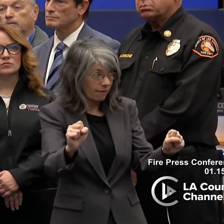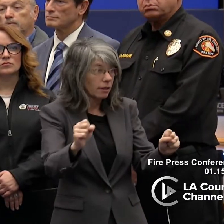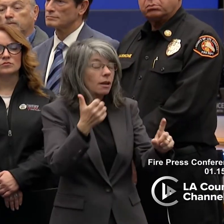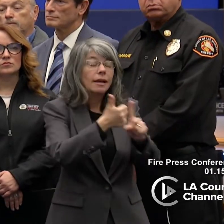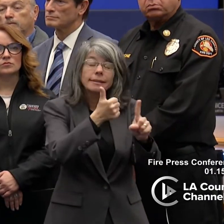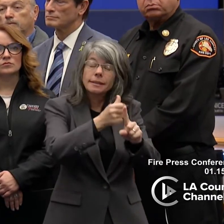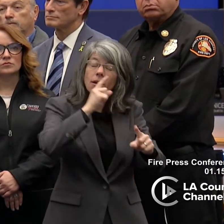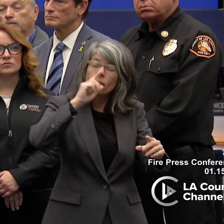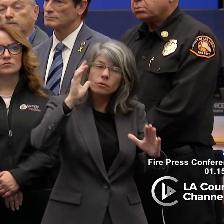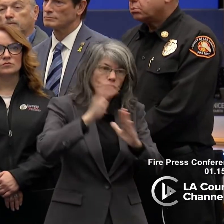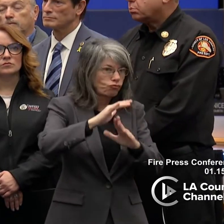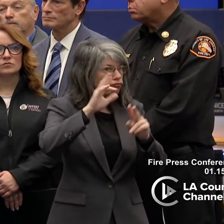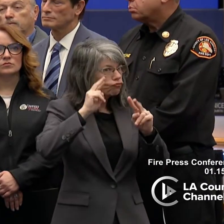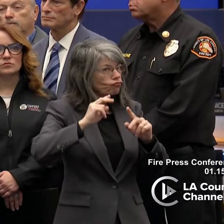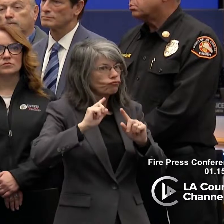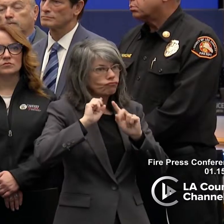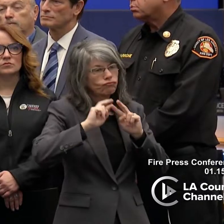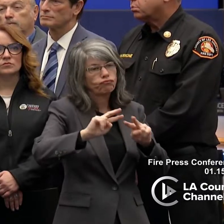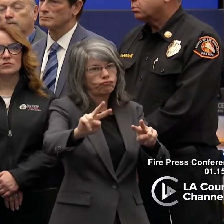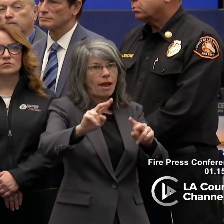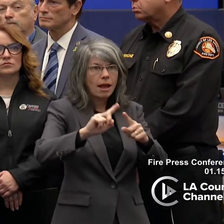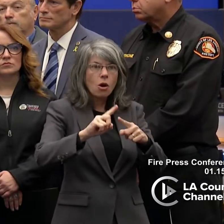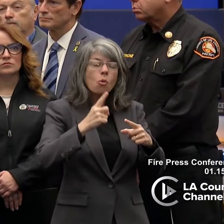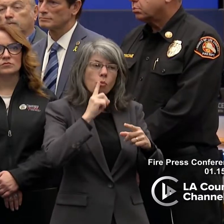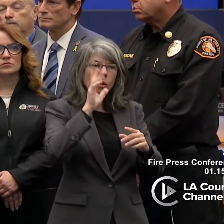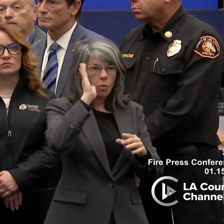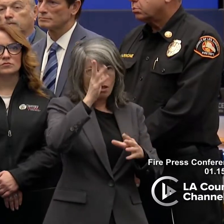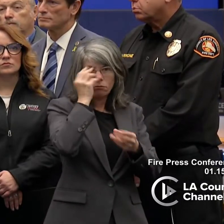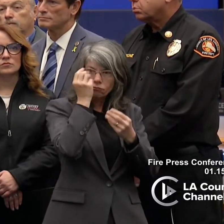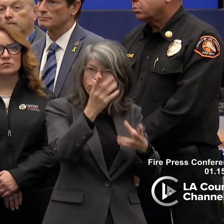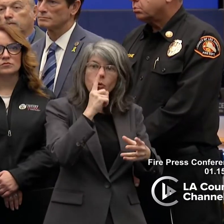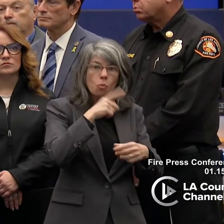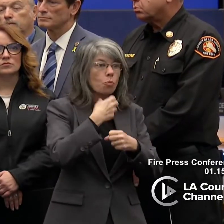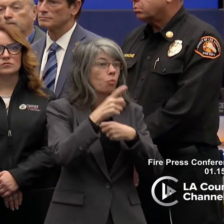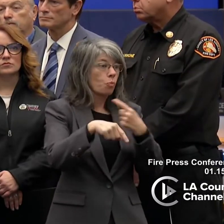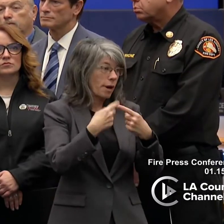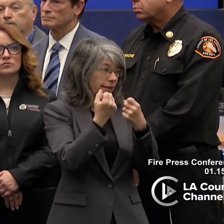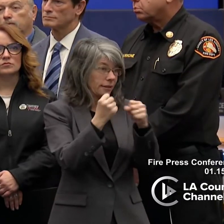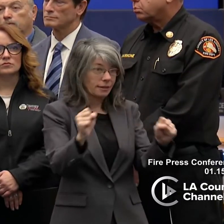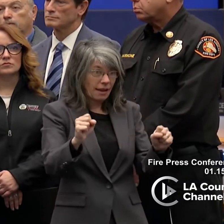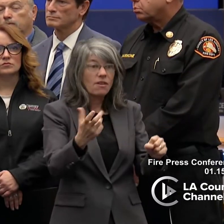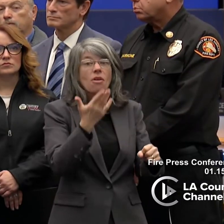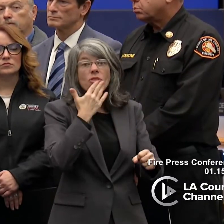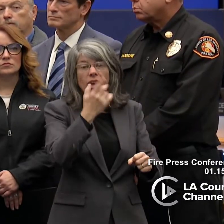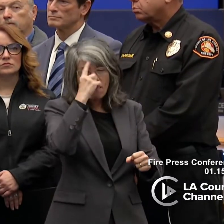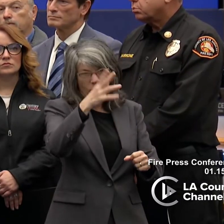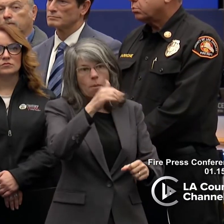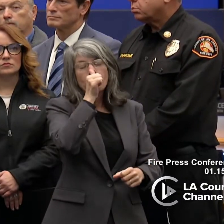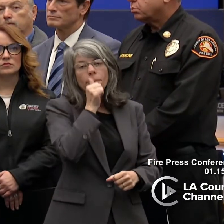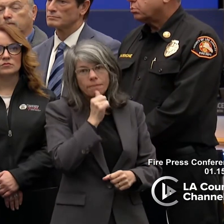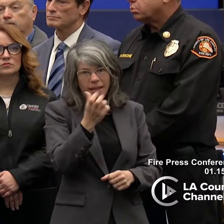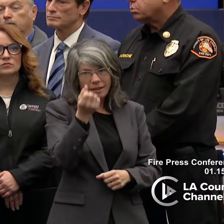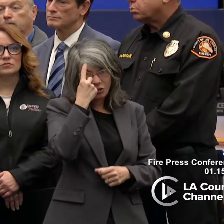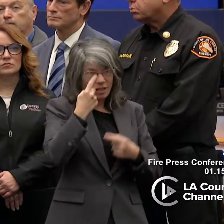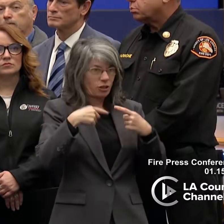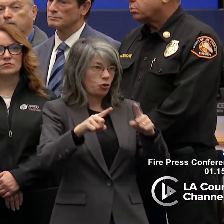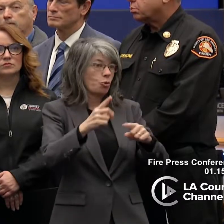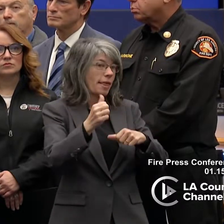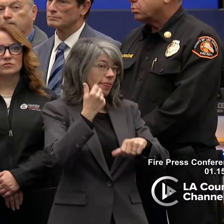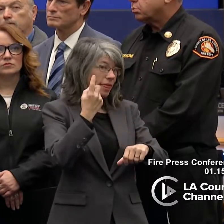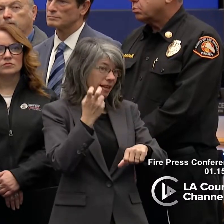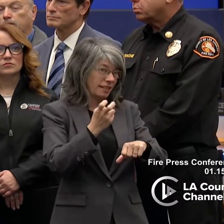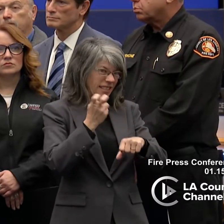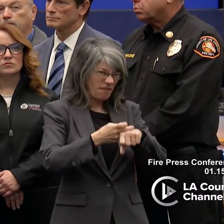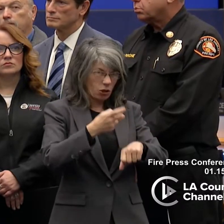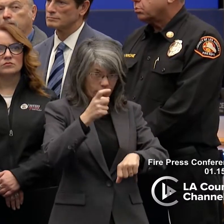priority, and we'll provide updates as soon as it is safe to do so. Thank you for your patience and understanding during these very difficult times.